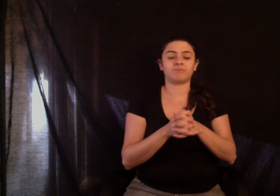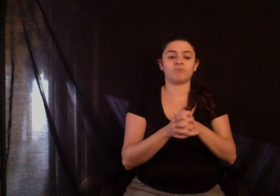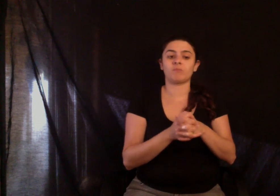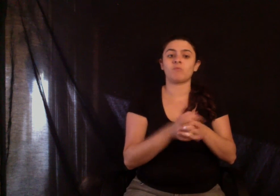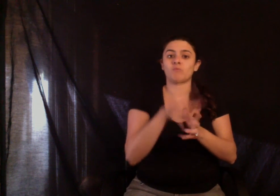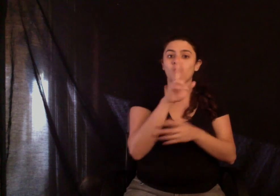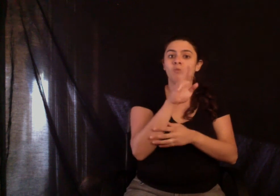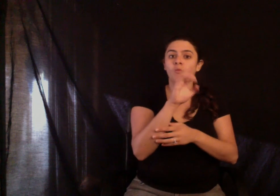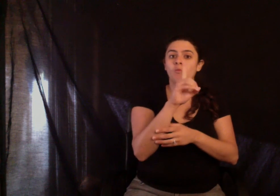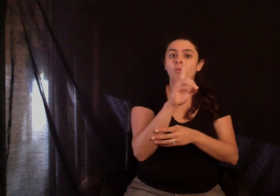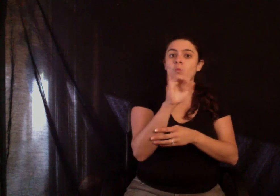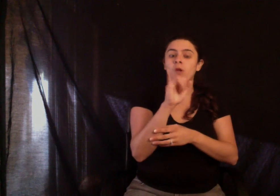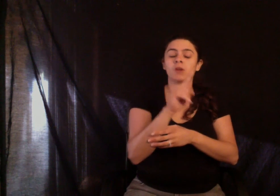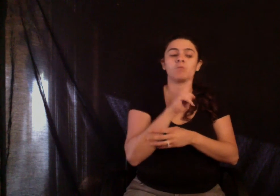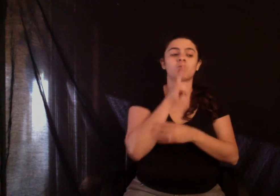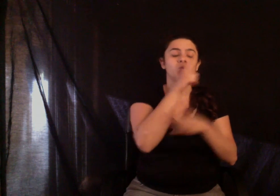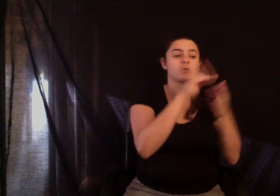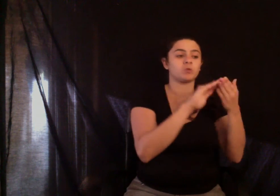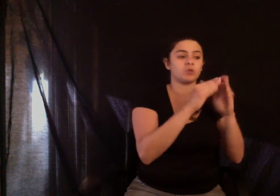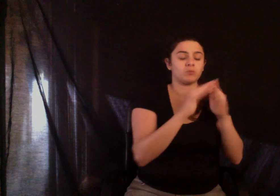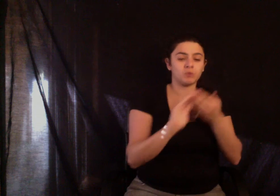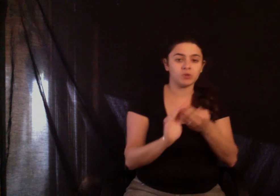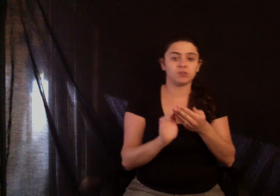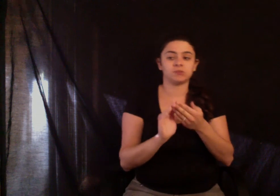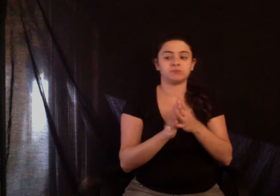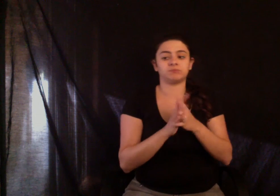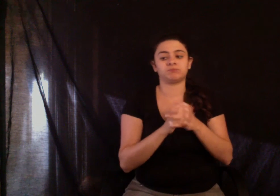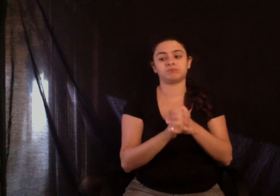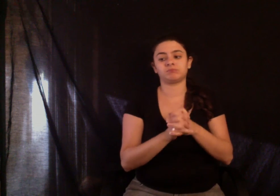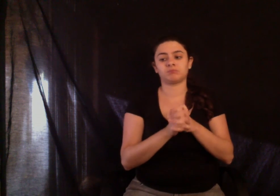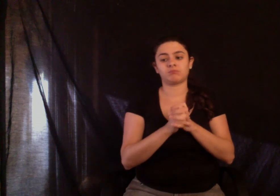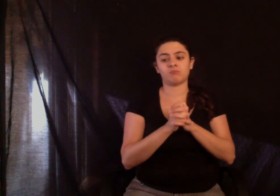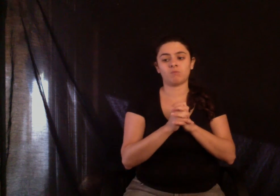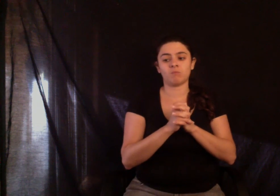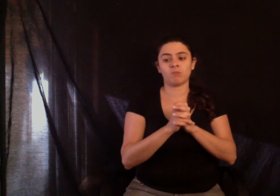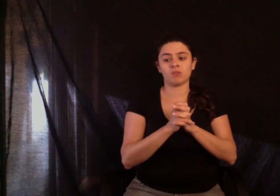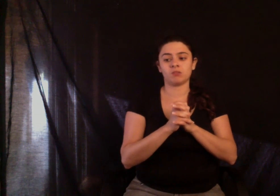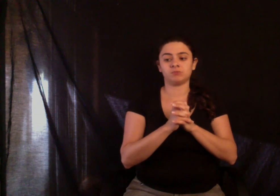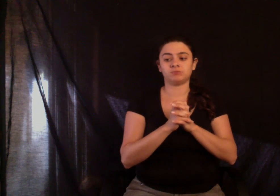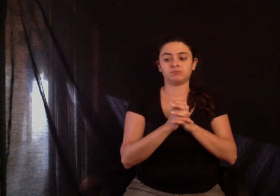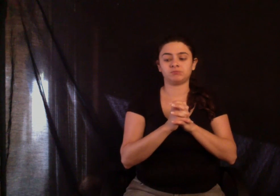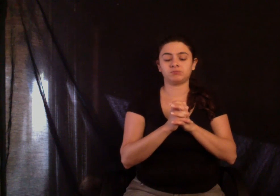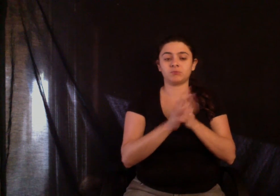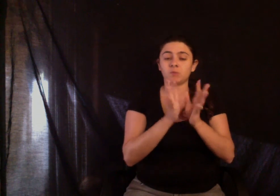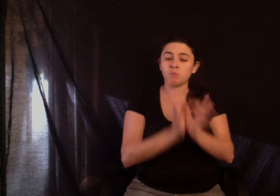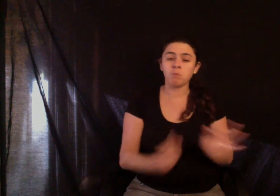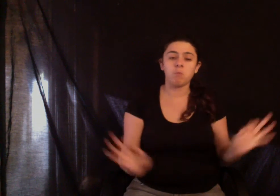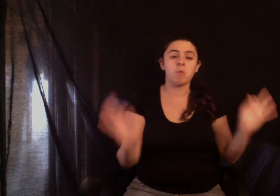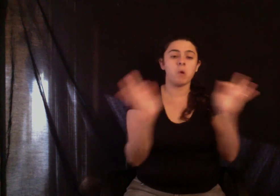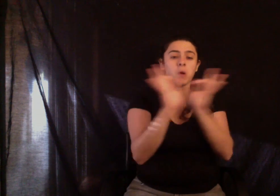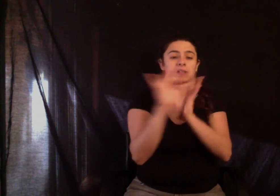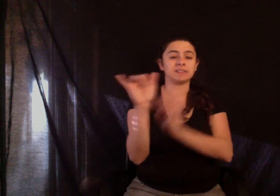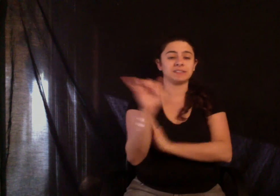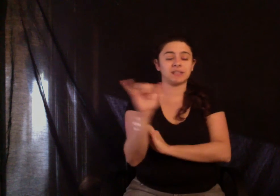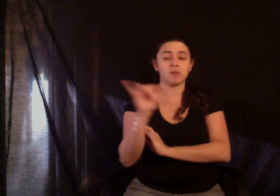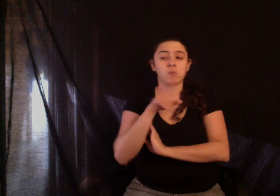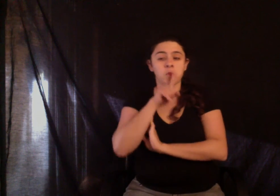it's just as much the community, if not more of the community, than the community that I live in Pittsburgh. Like I